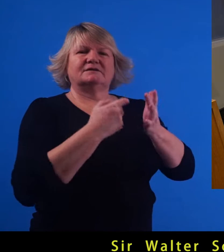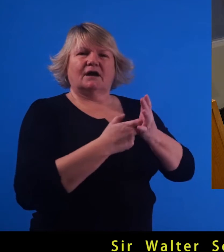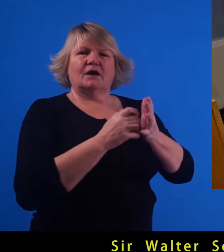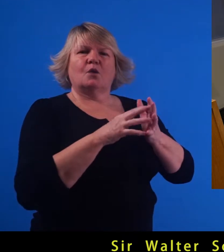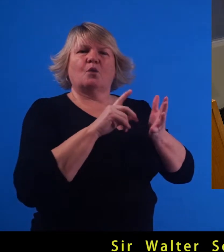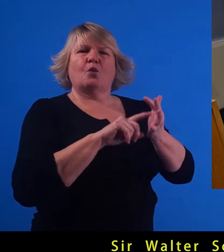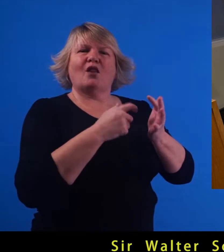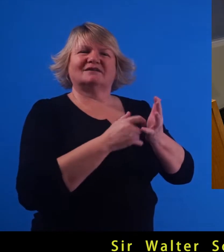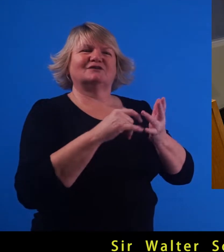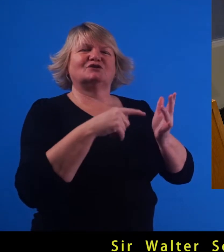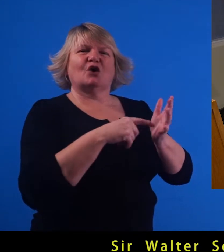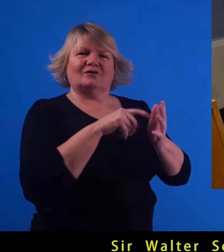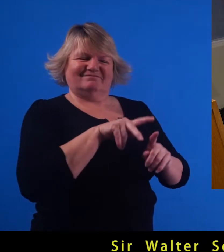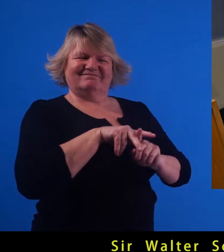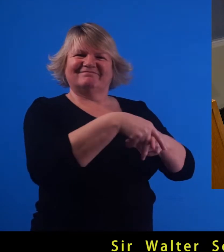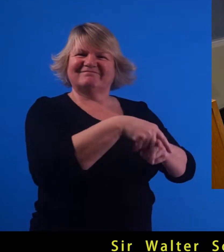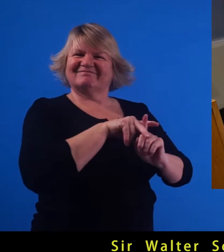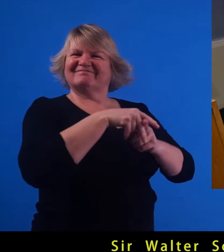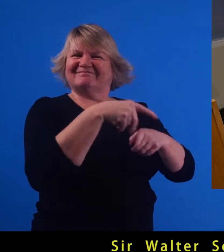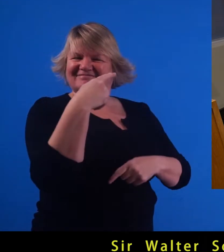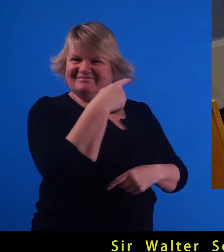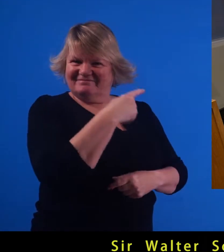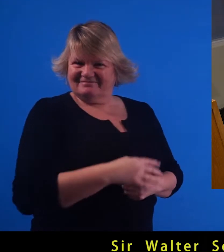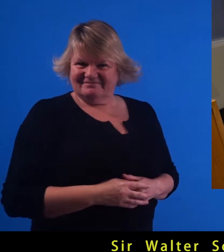Sir Walter Scott's rocking horse.